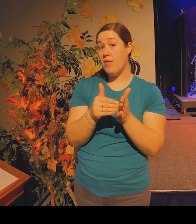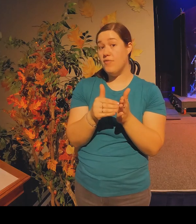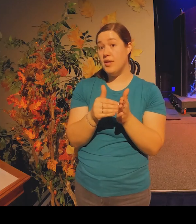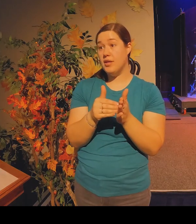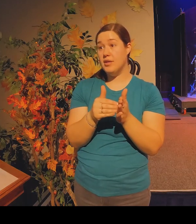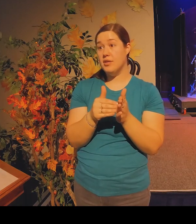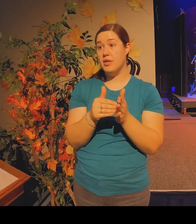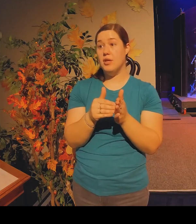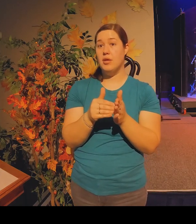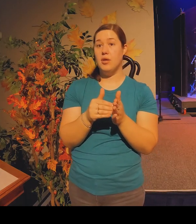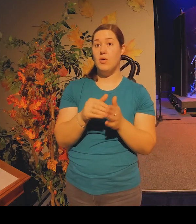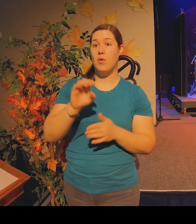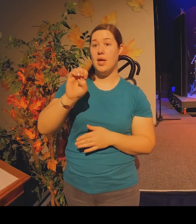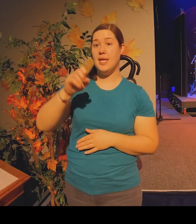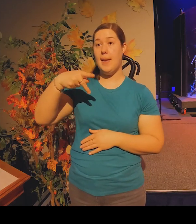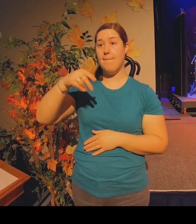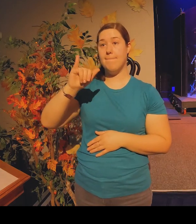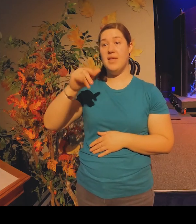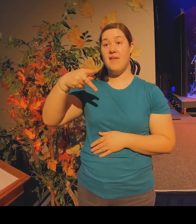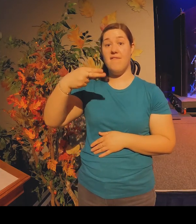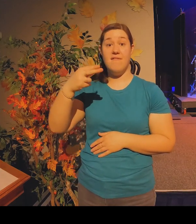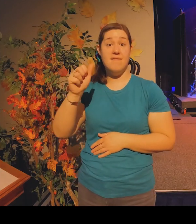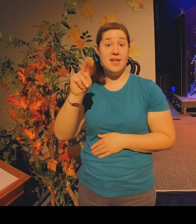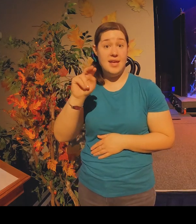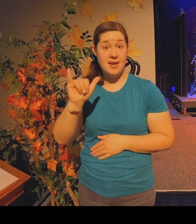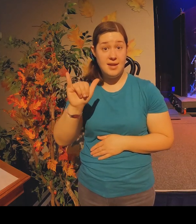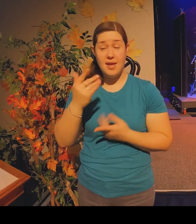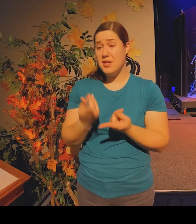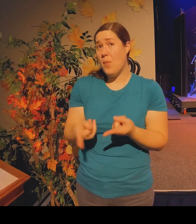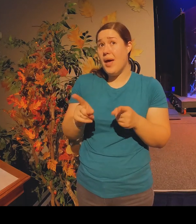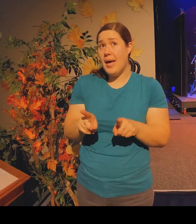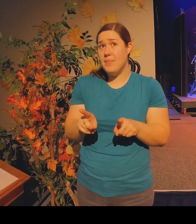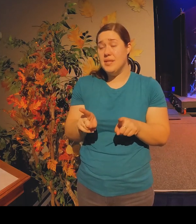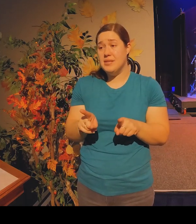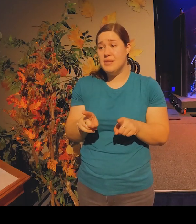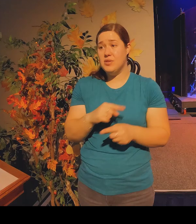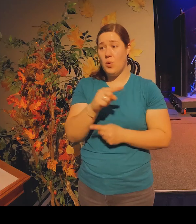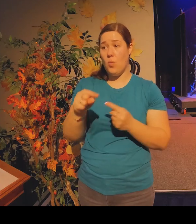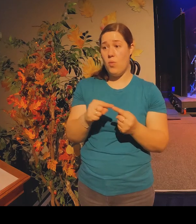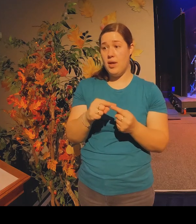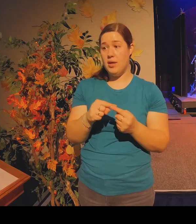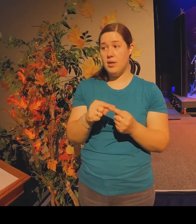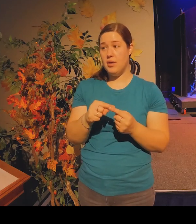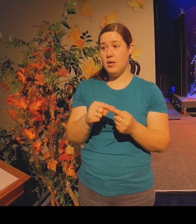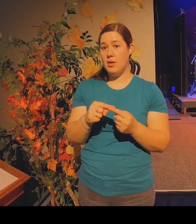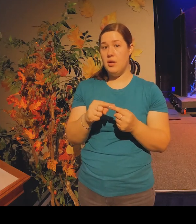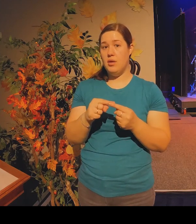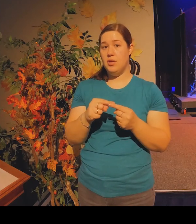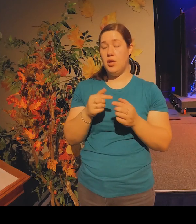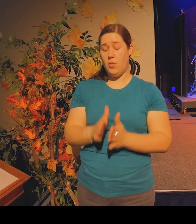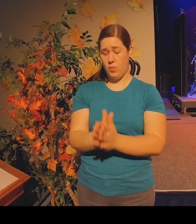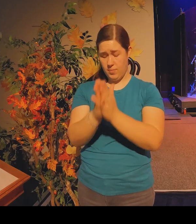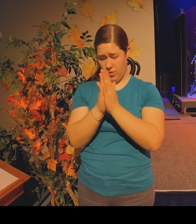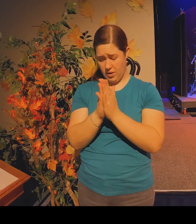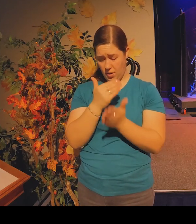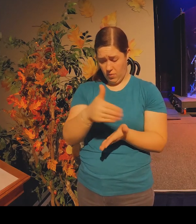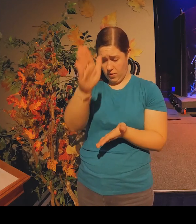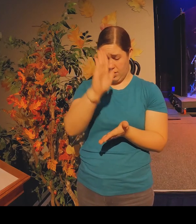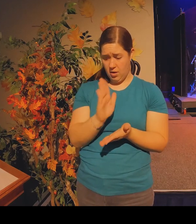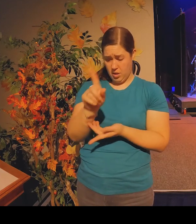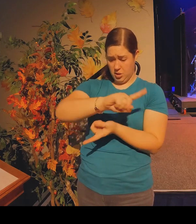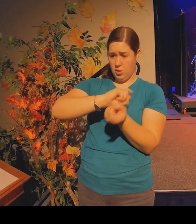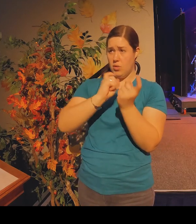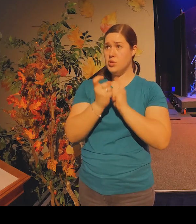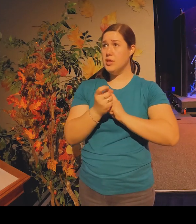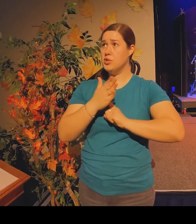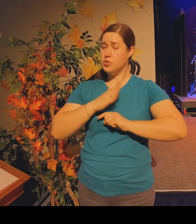I'm tired of looking at that door that's been shut. Here's what I'm going to do. Would you guide me and lead me to this new door that you have